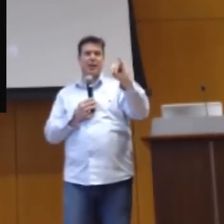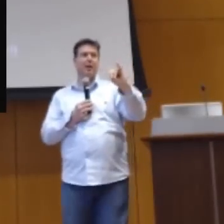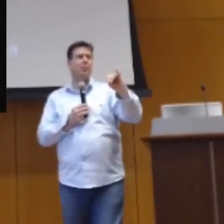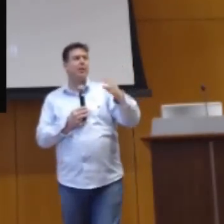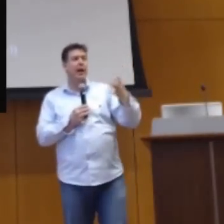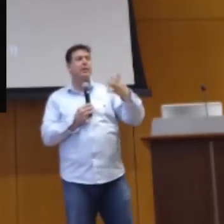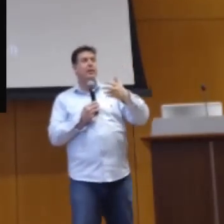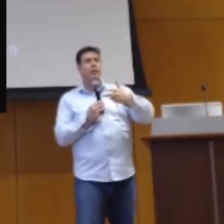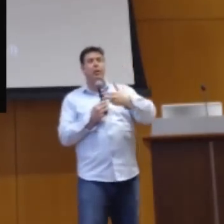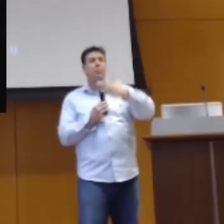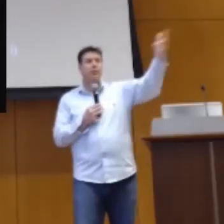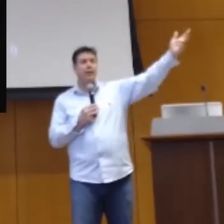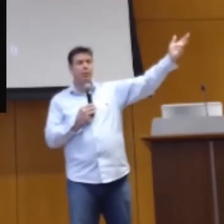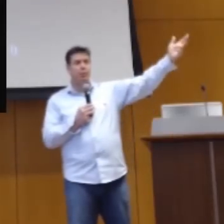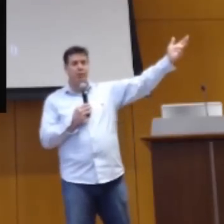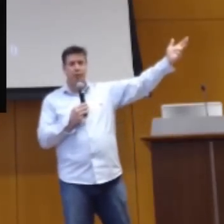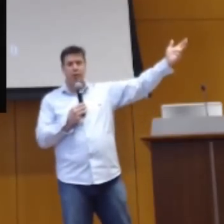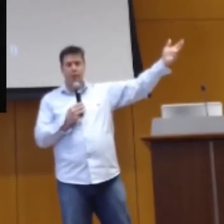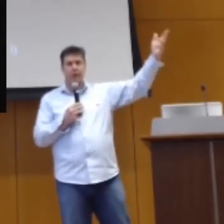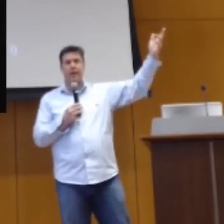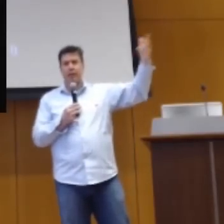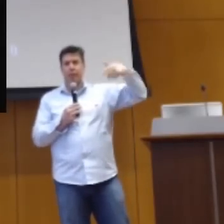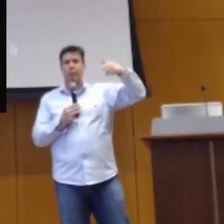at the end. And we come to find that when we look for it, we find all three.